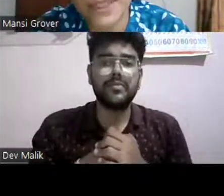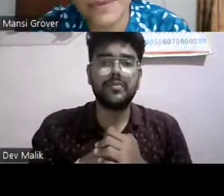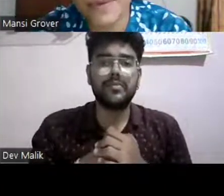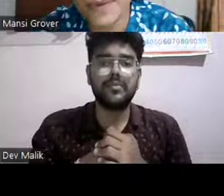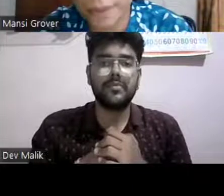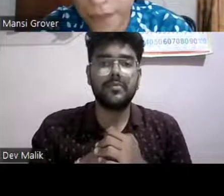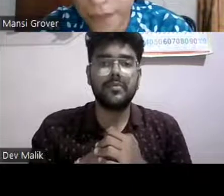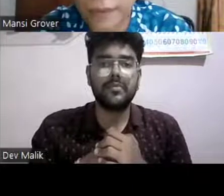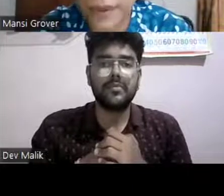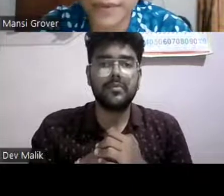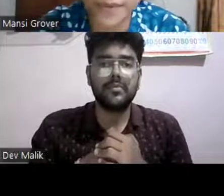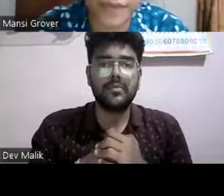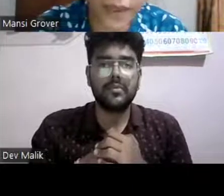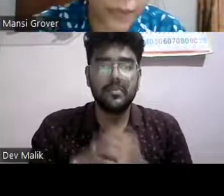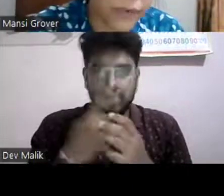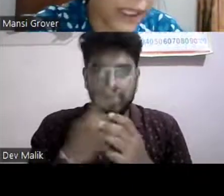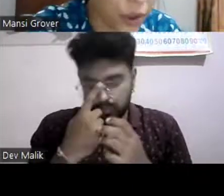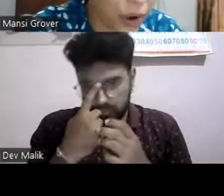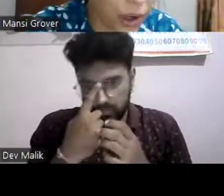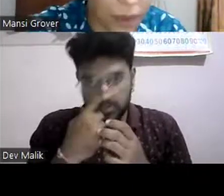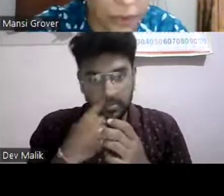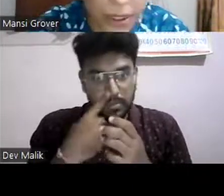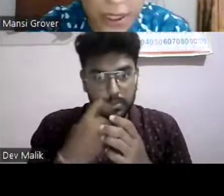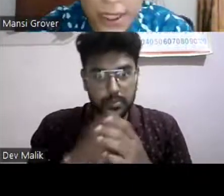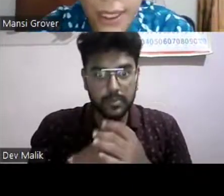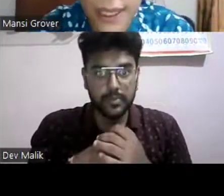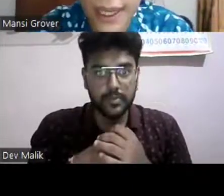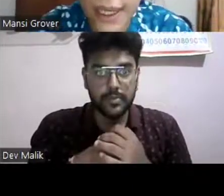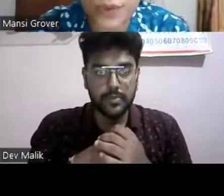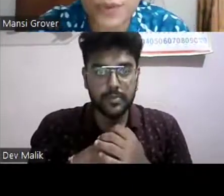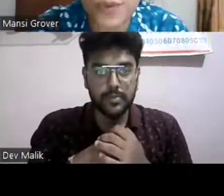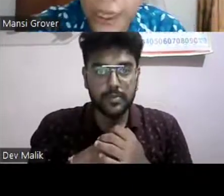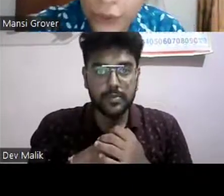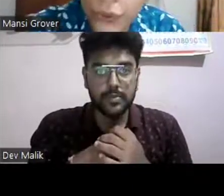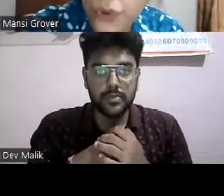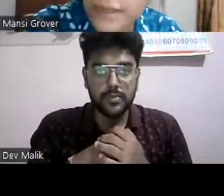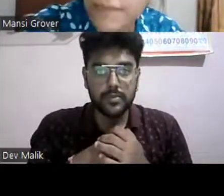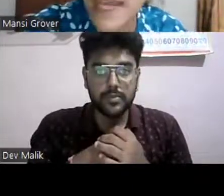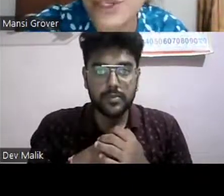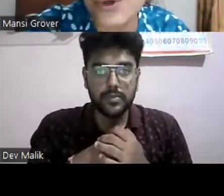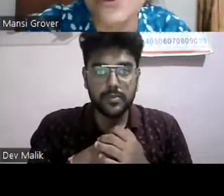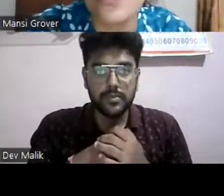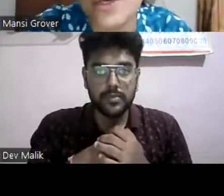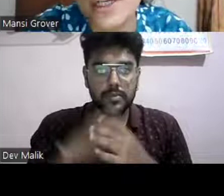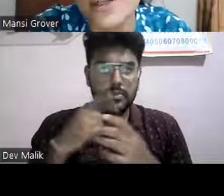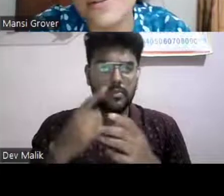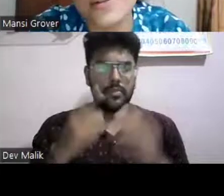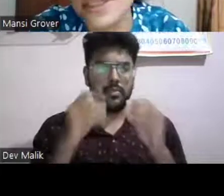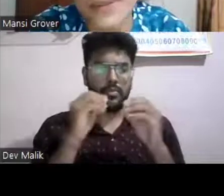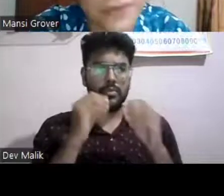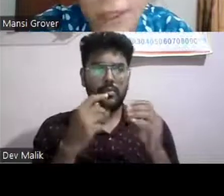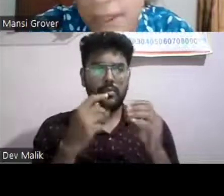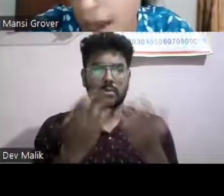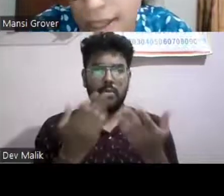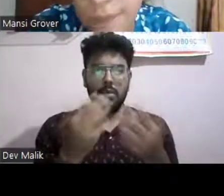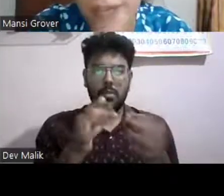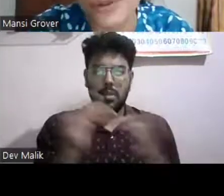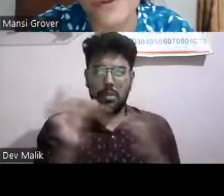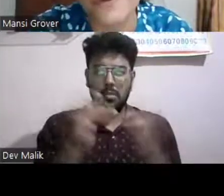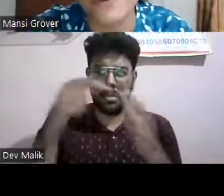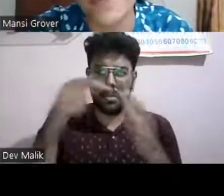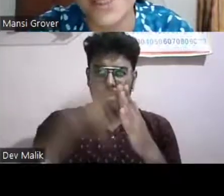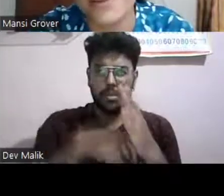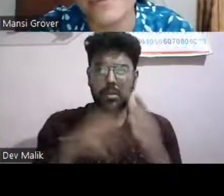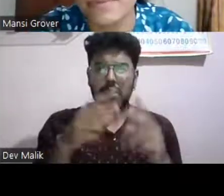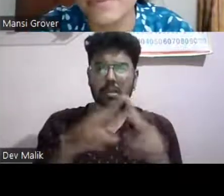is the kind Definitely. of connection to draw here? We will talk about it. Can you throw some light on what are the different aspects